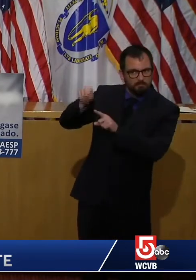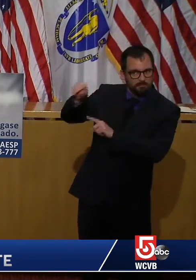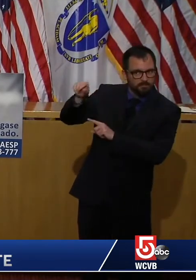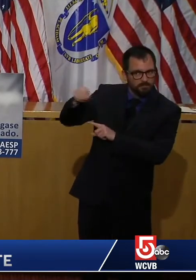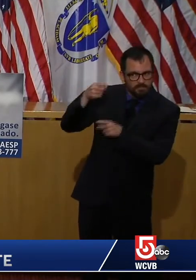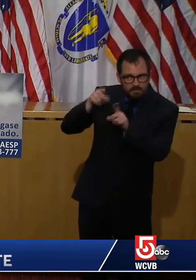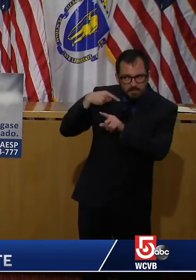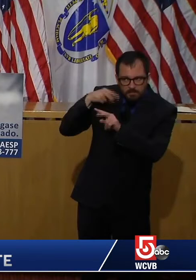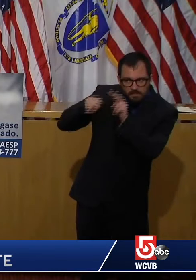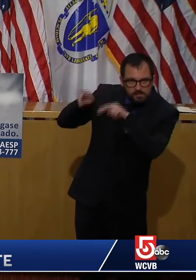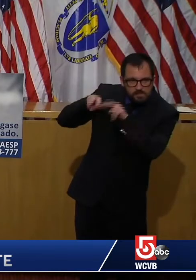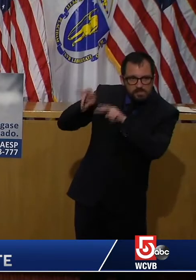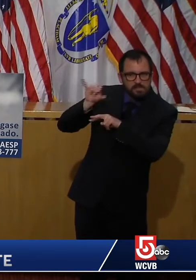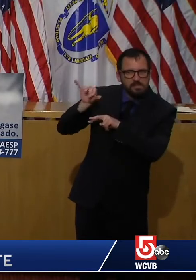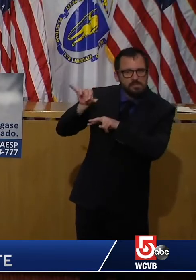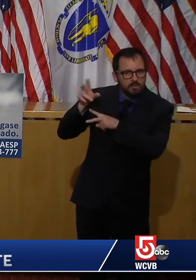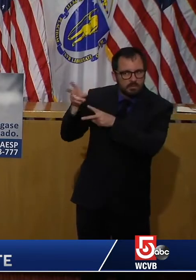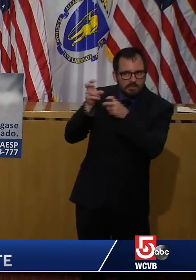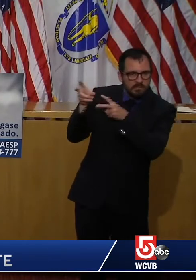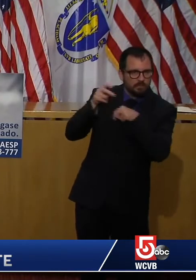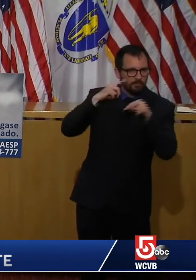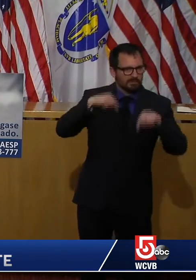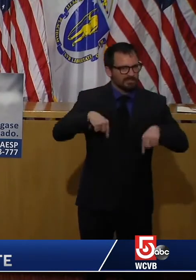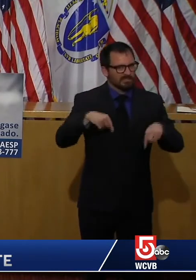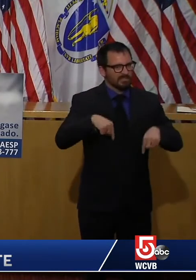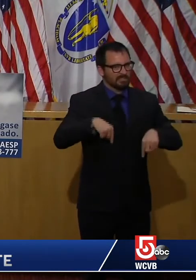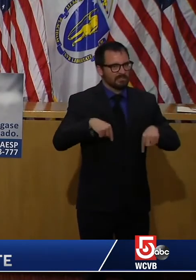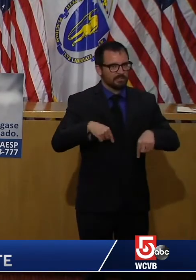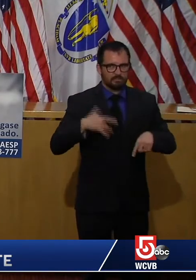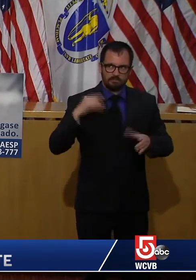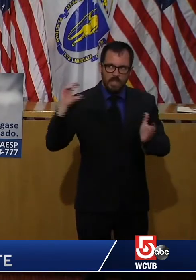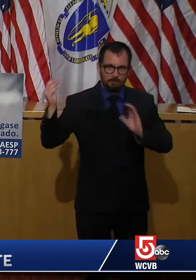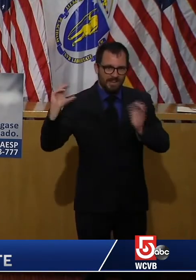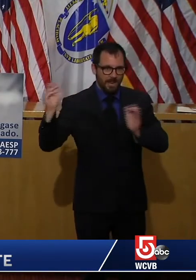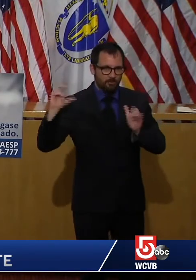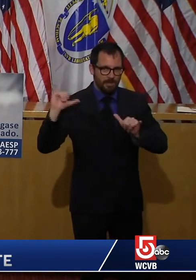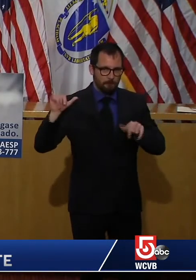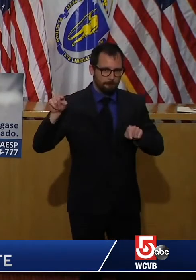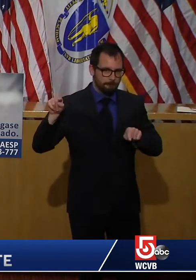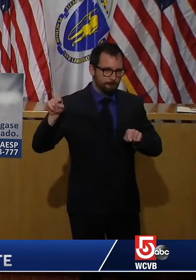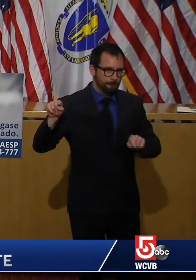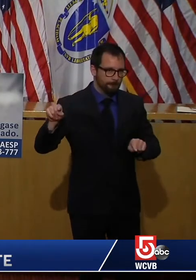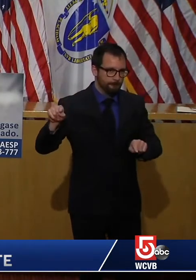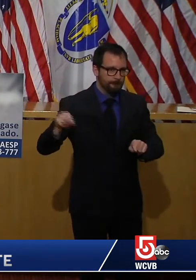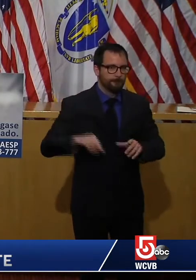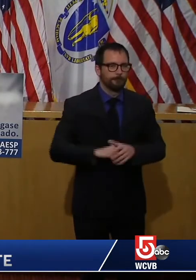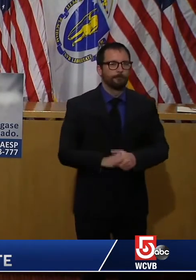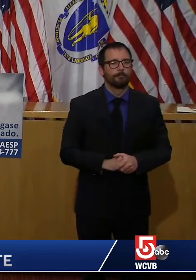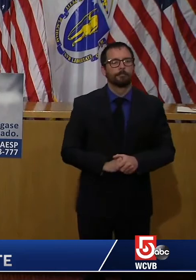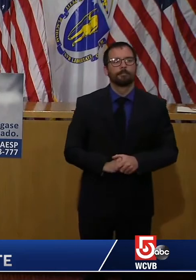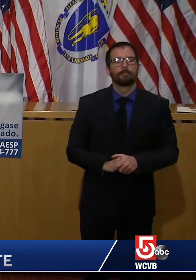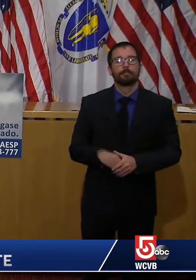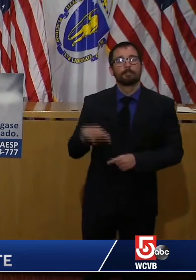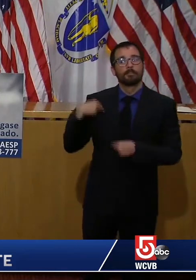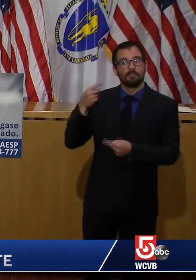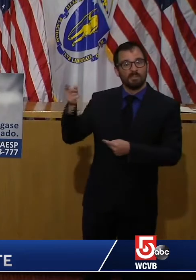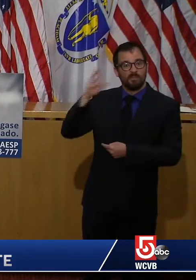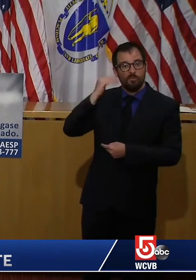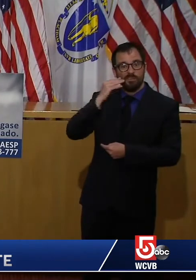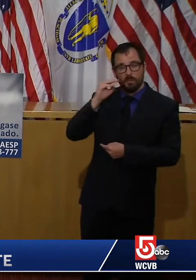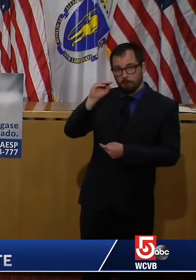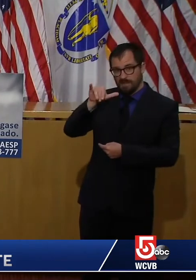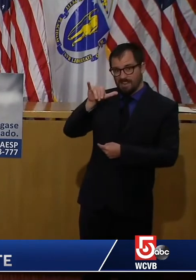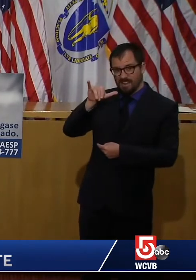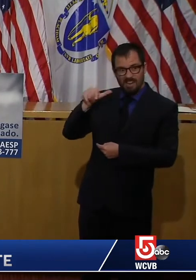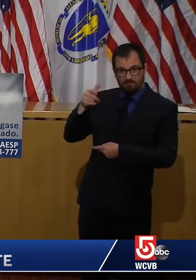In the month of May, they basically haven't had any new cases. Now, when you talk to anybody about what the key to their